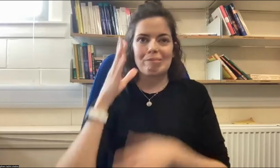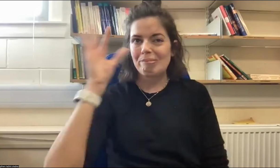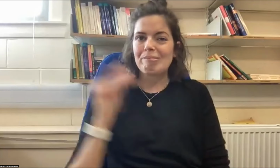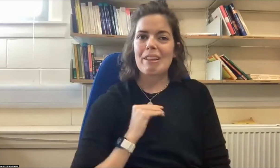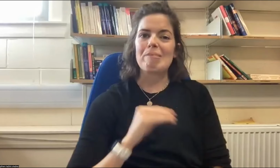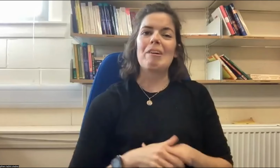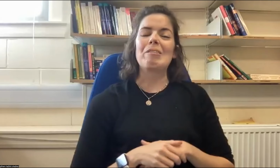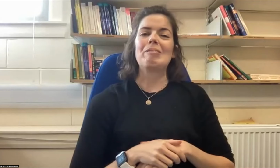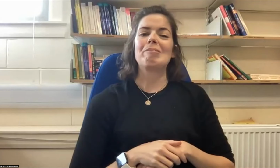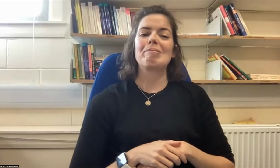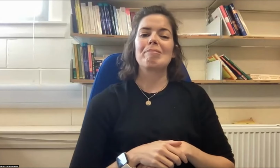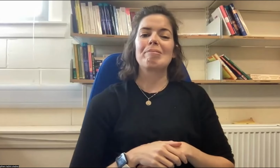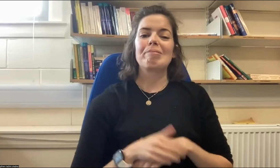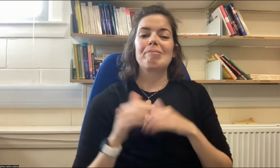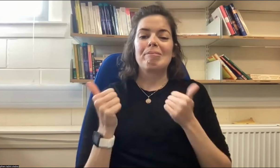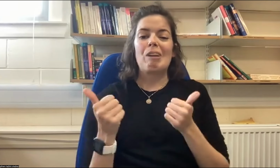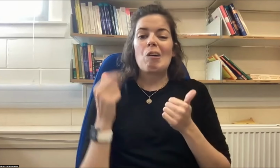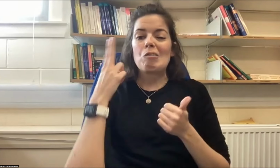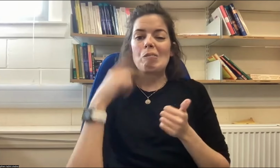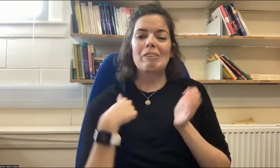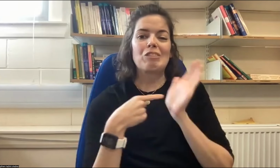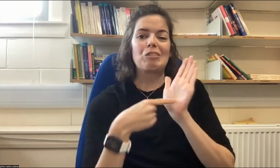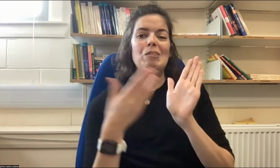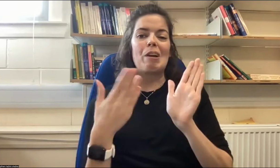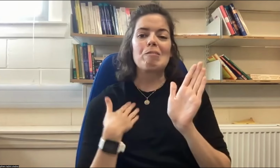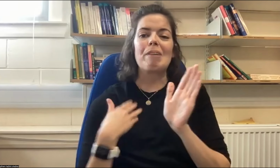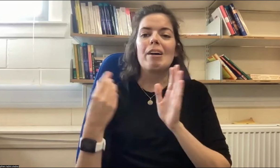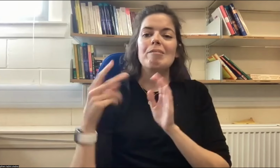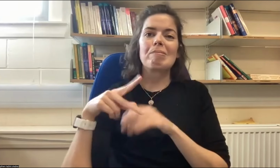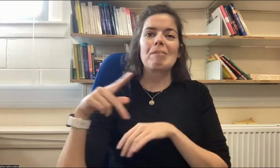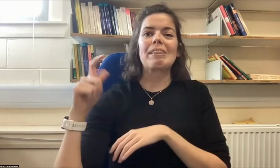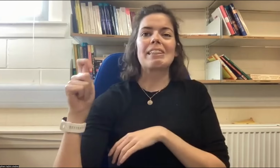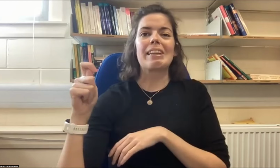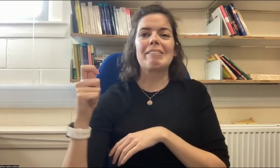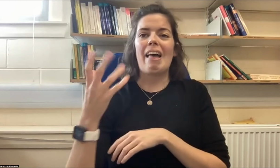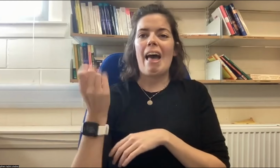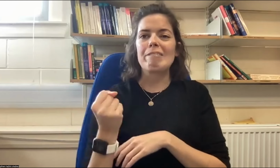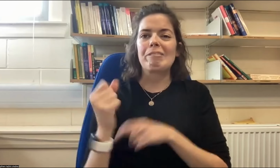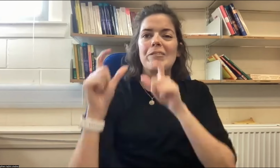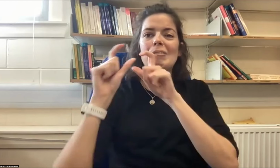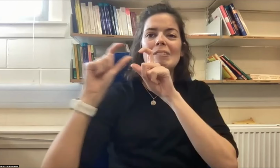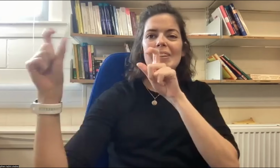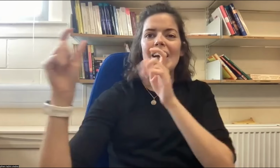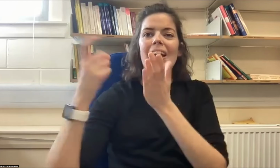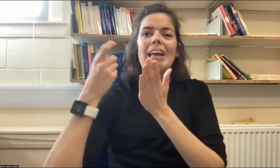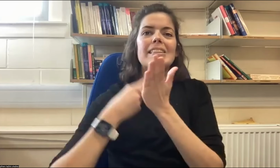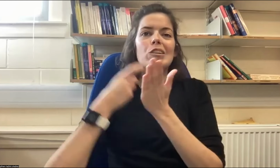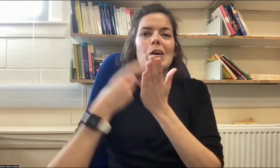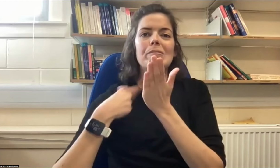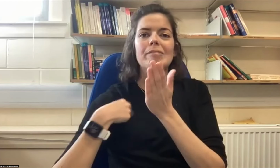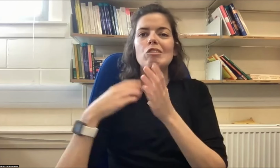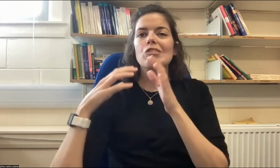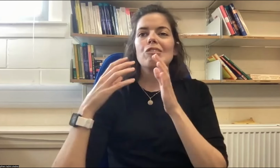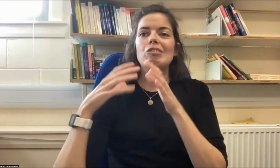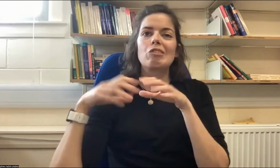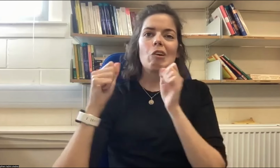If you know of any spaces for deaf queer people or any areas of interest, then please do get in